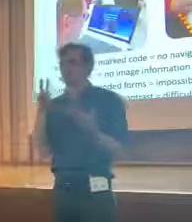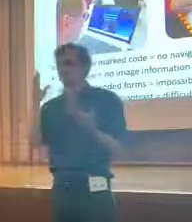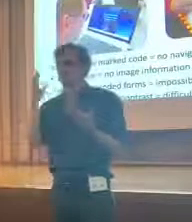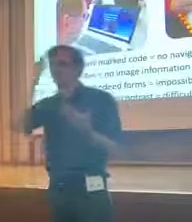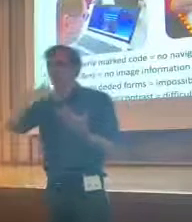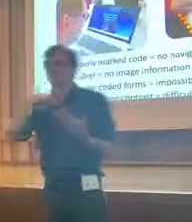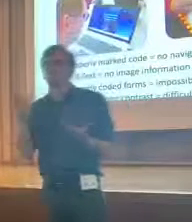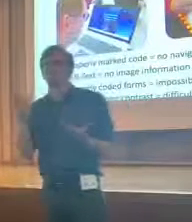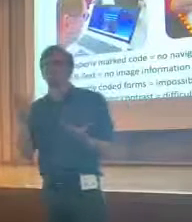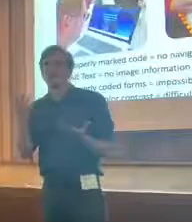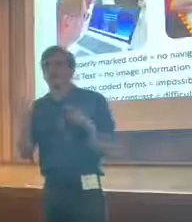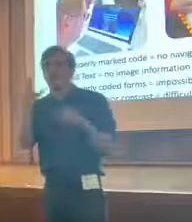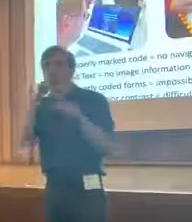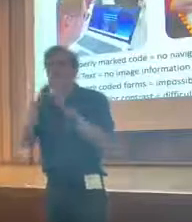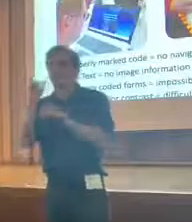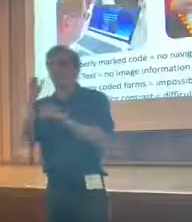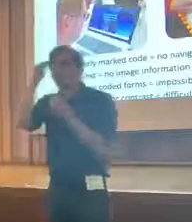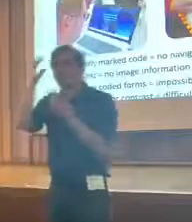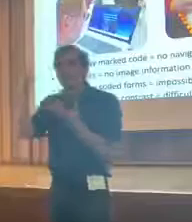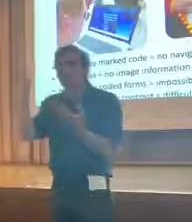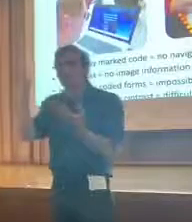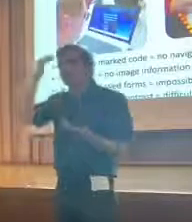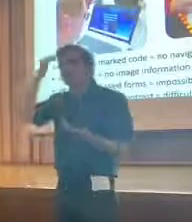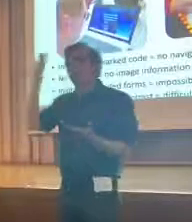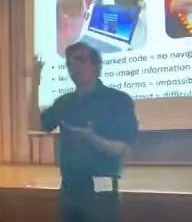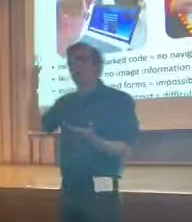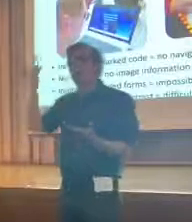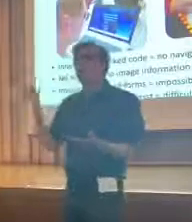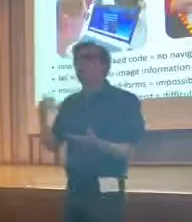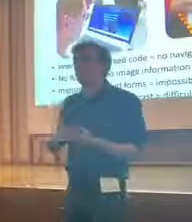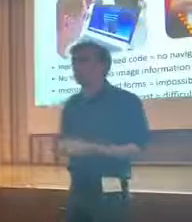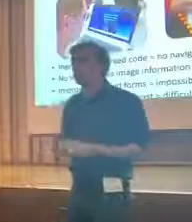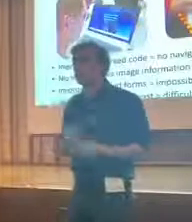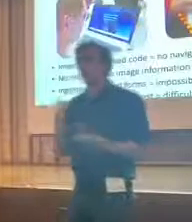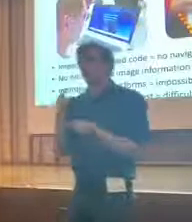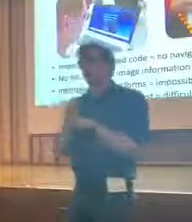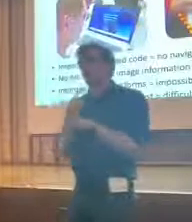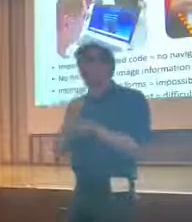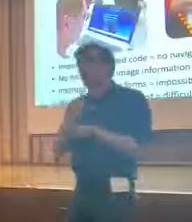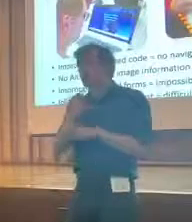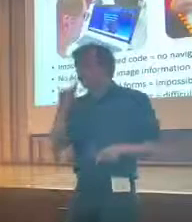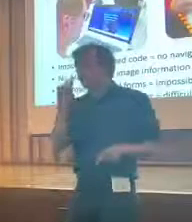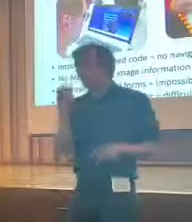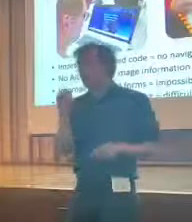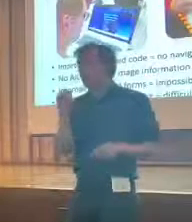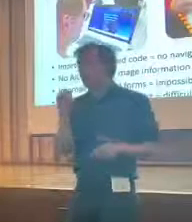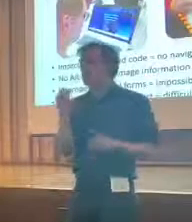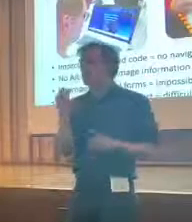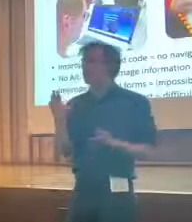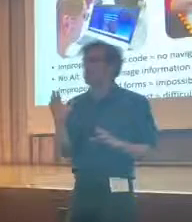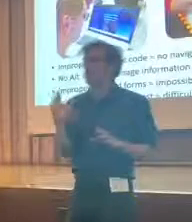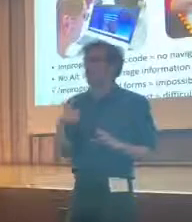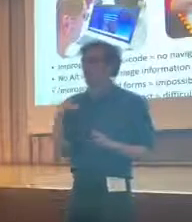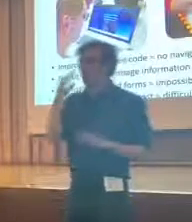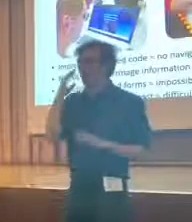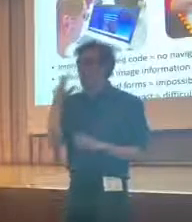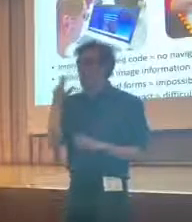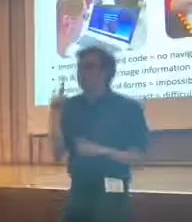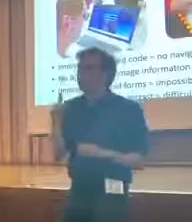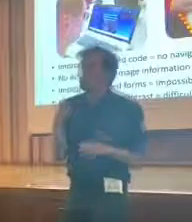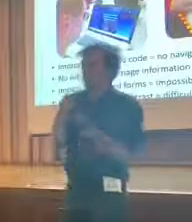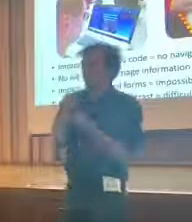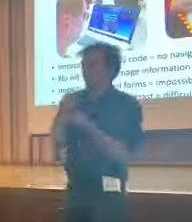Improperly coded forms was something I did all the time at the state because I know just enough code to make myself